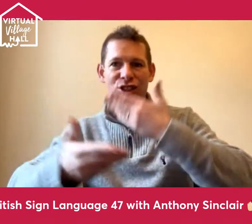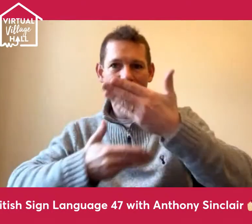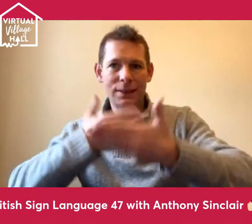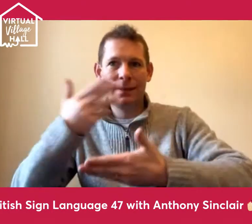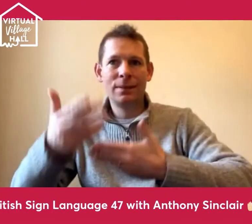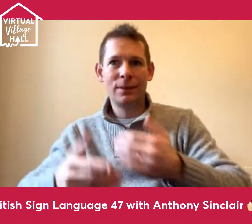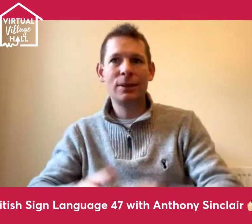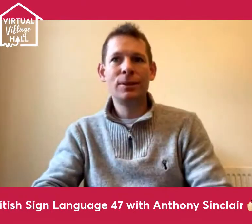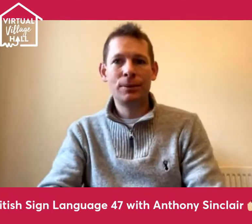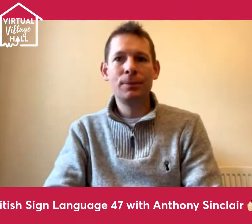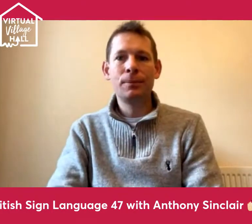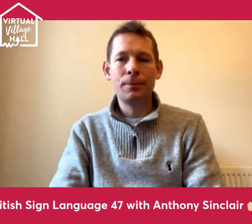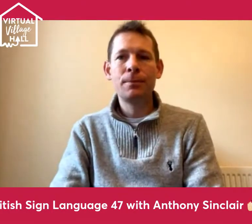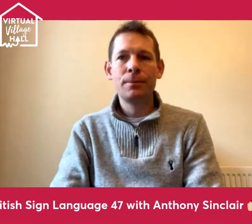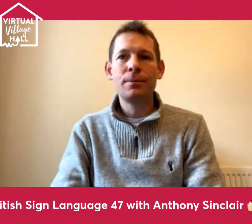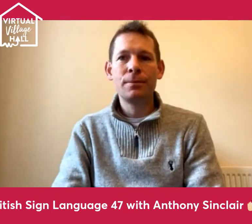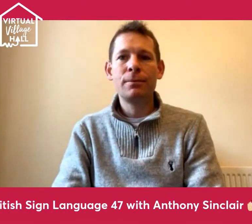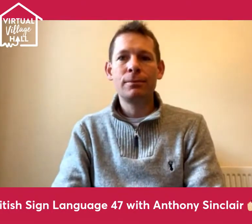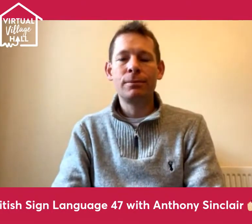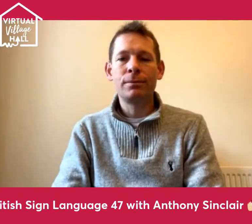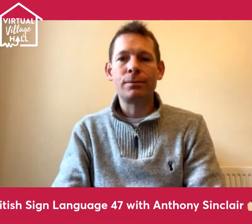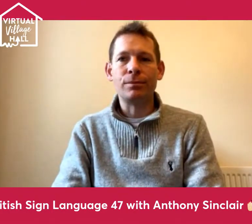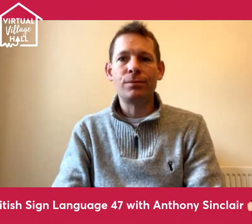the describing word comes afterwards.